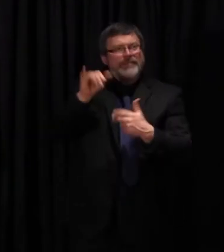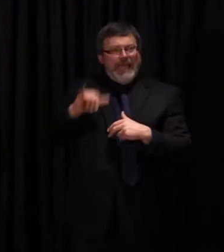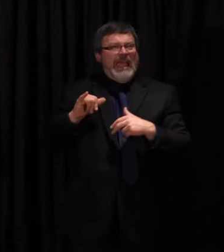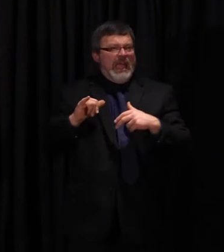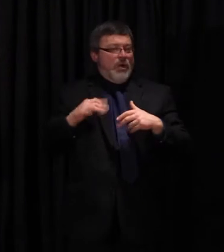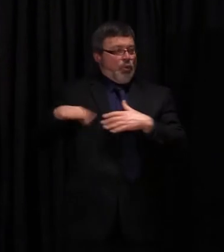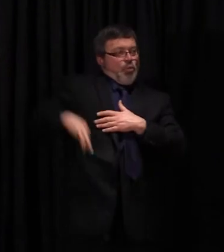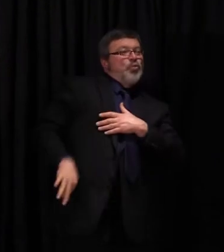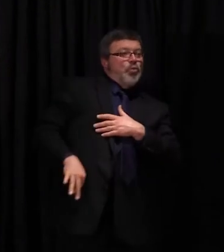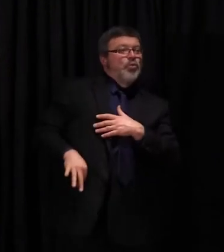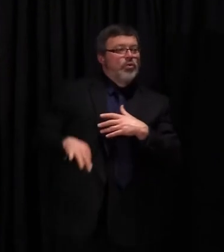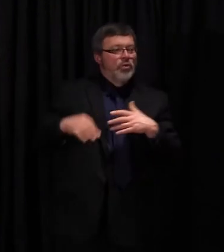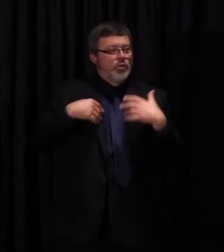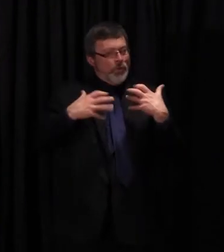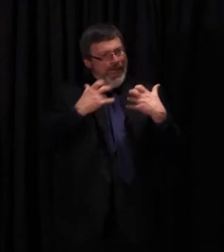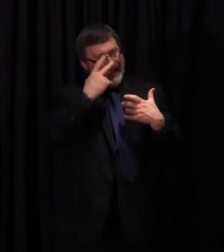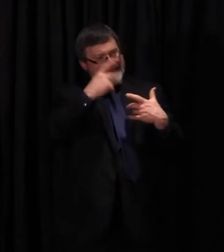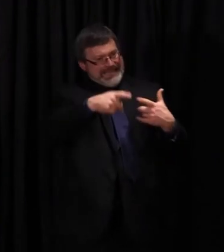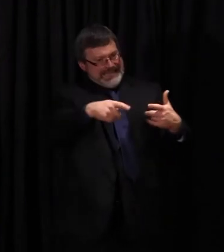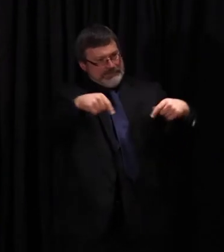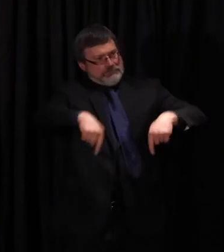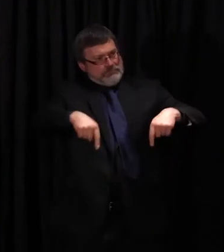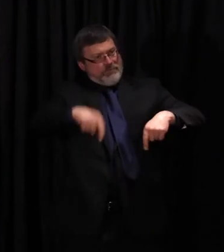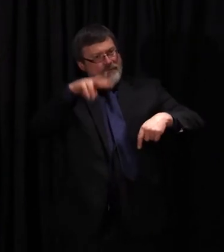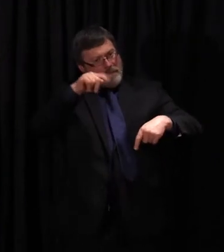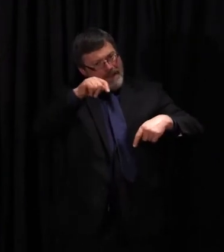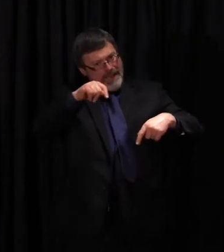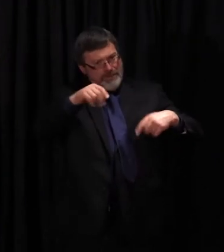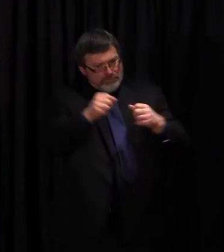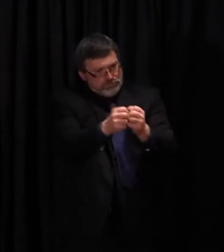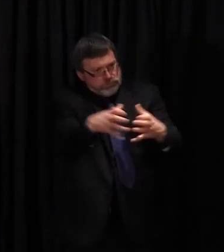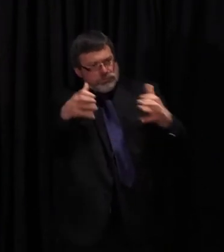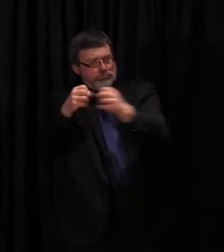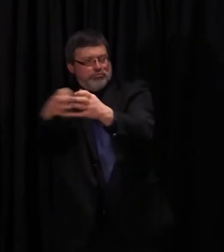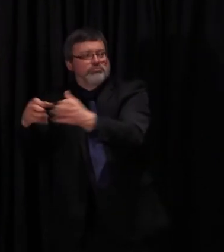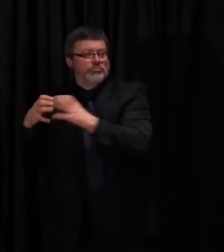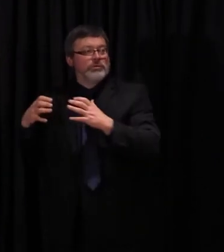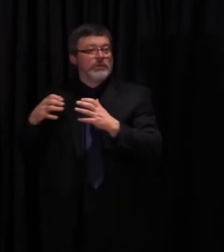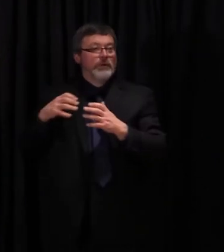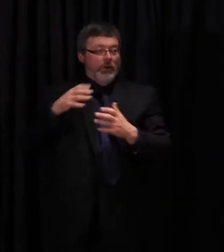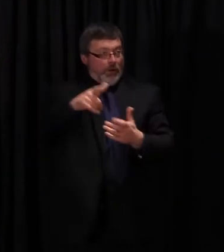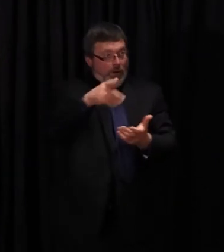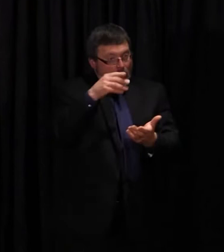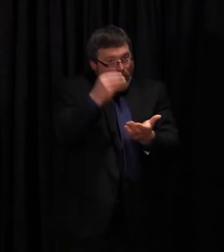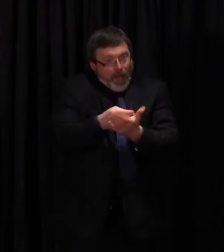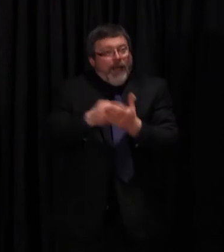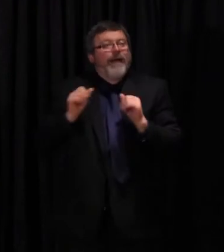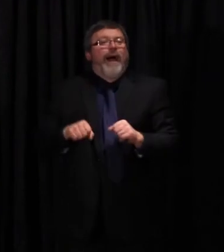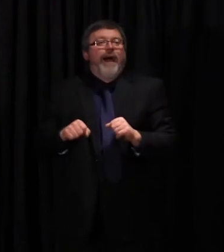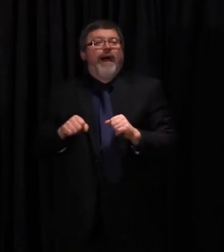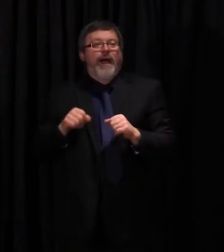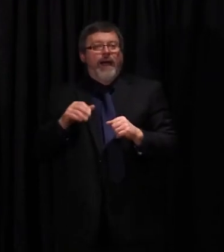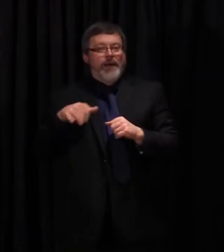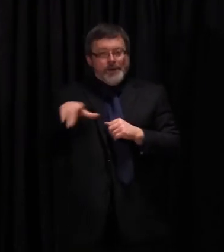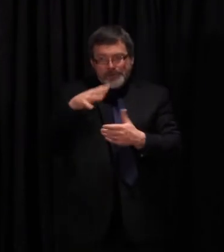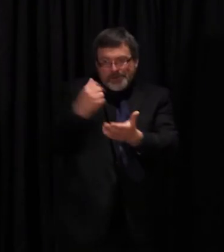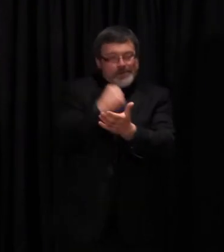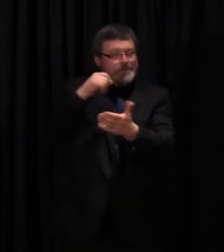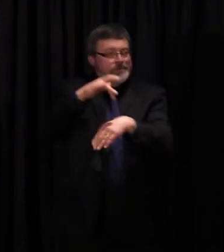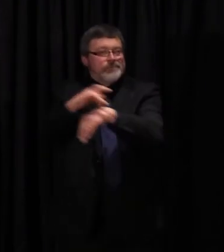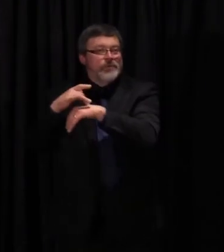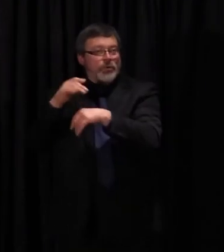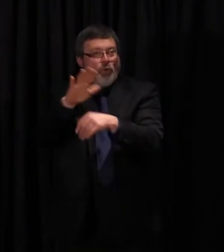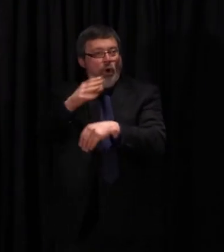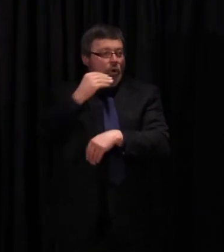We all want to see Vermonters take home more in their paychecks, and for every family to have some breathing room once their